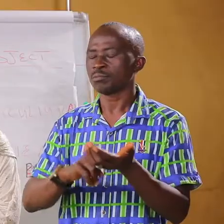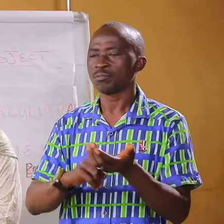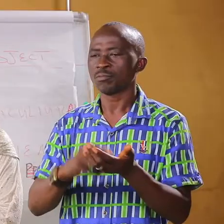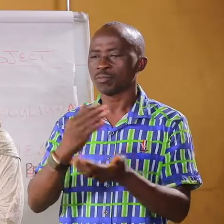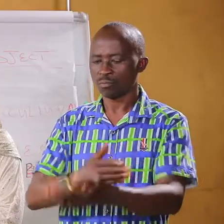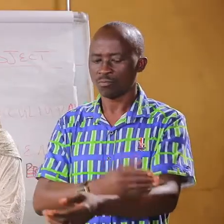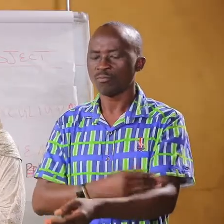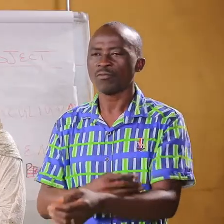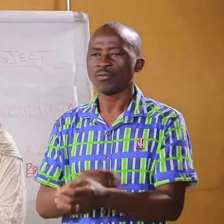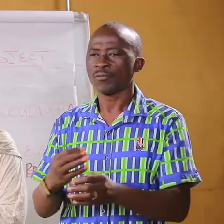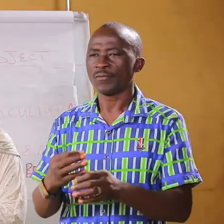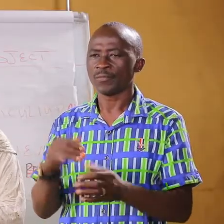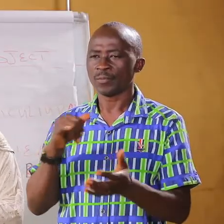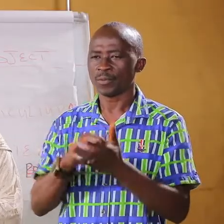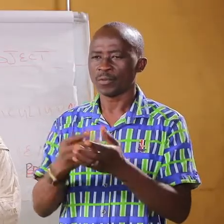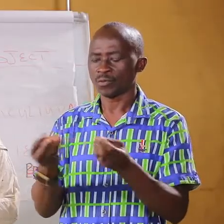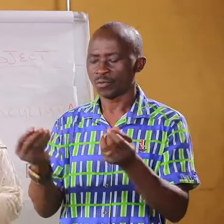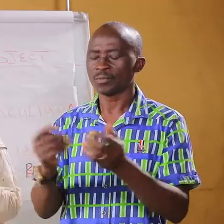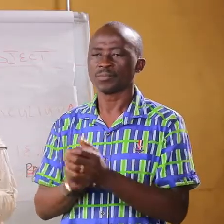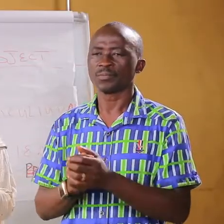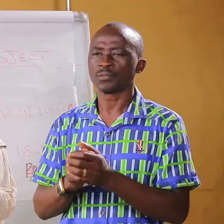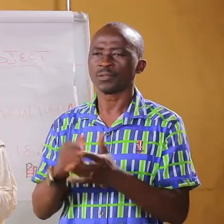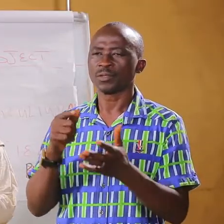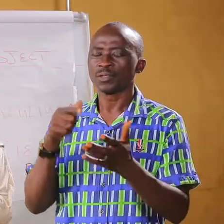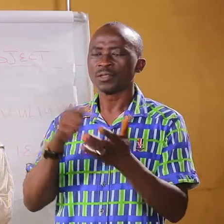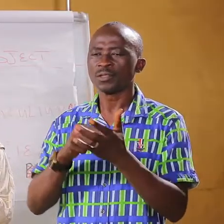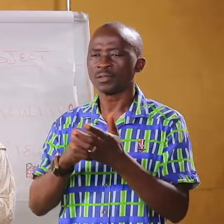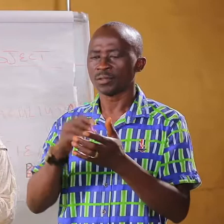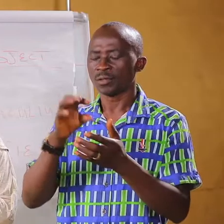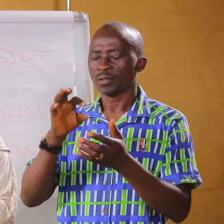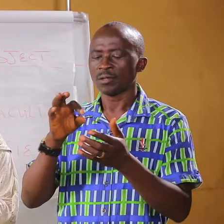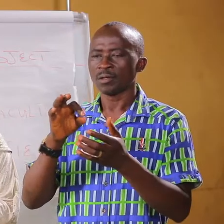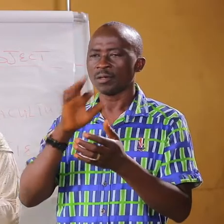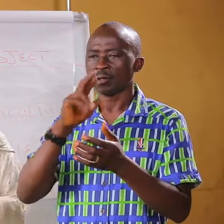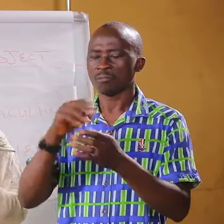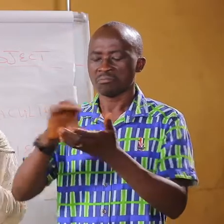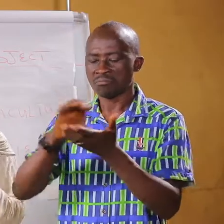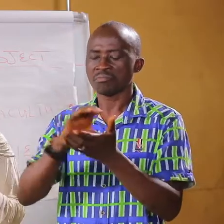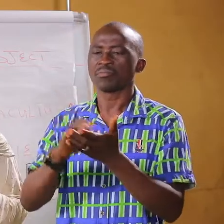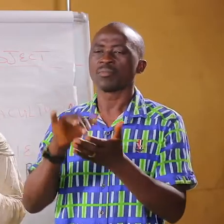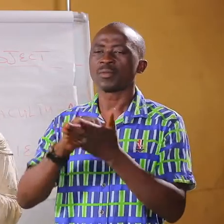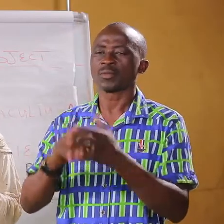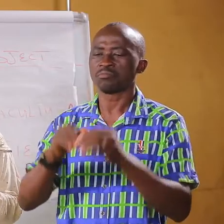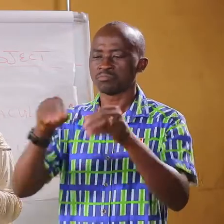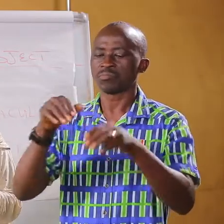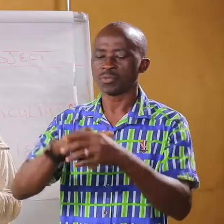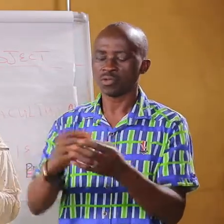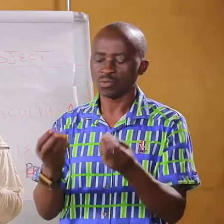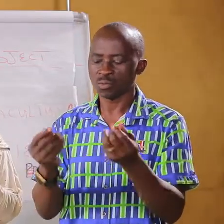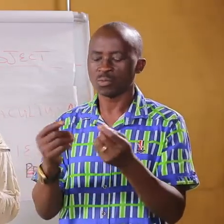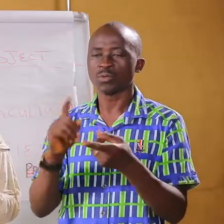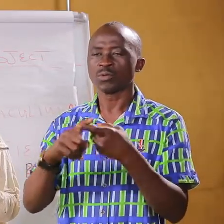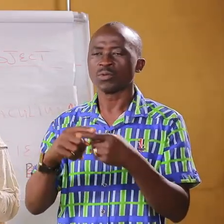fertility. So this fertilizer, we say they are what? They are chemical substance that we what? We apply to the soil